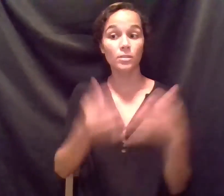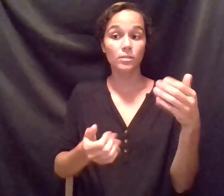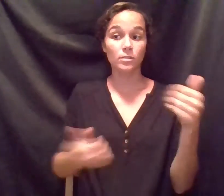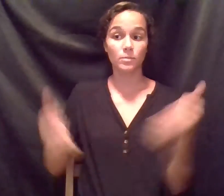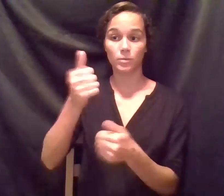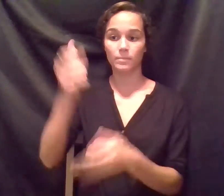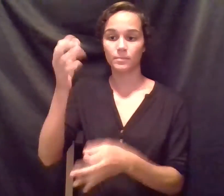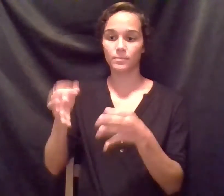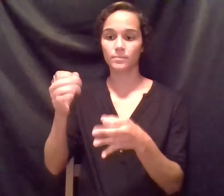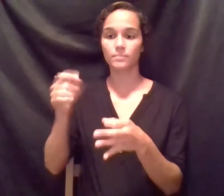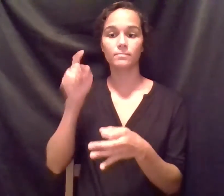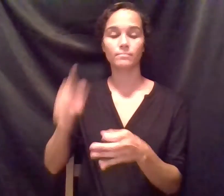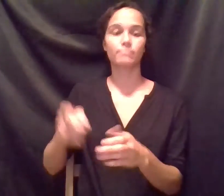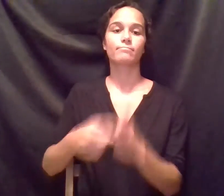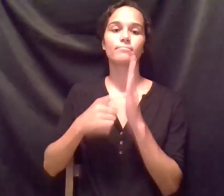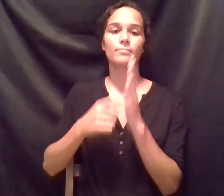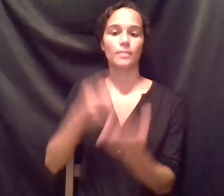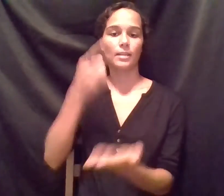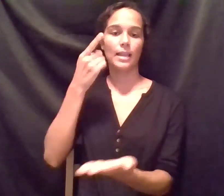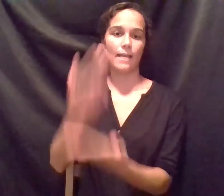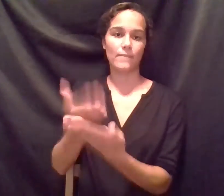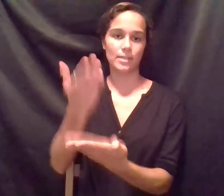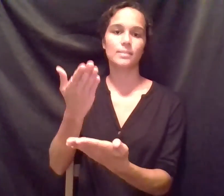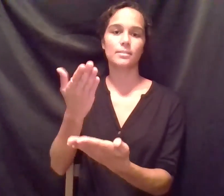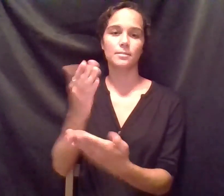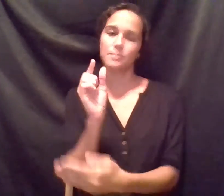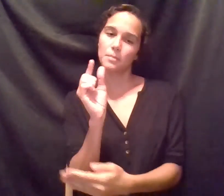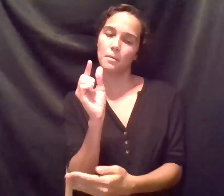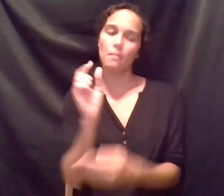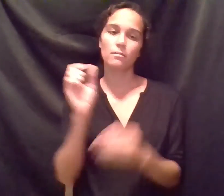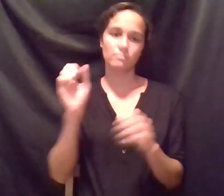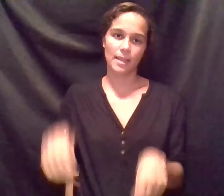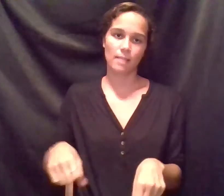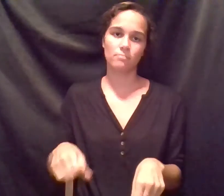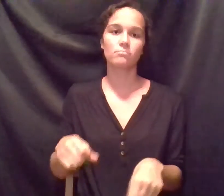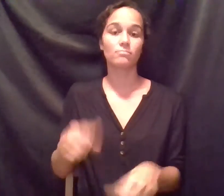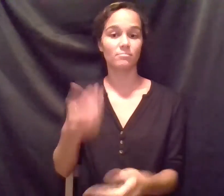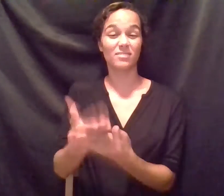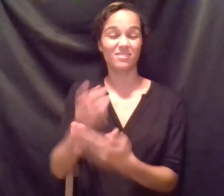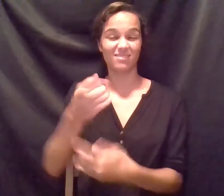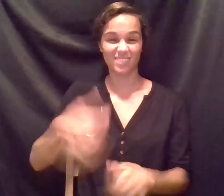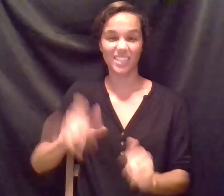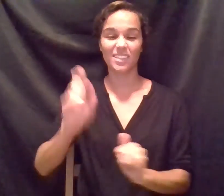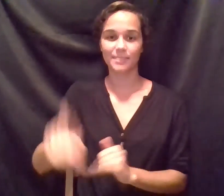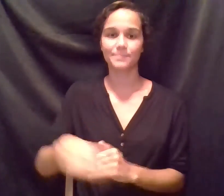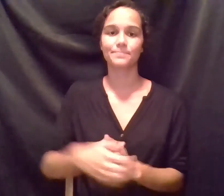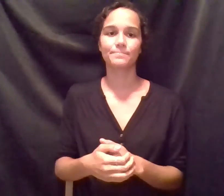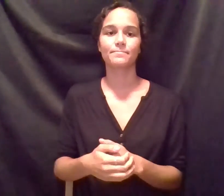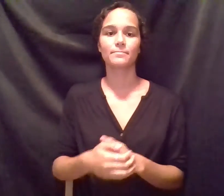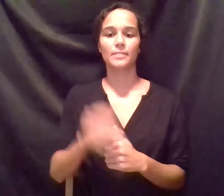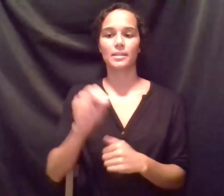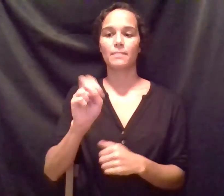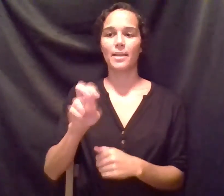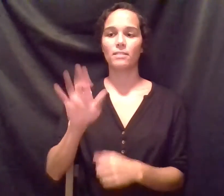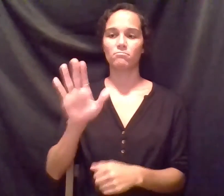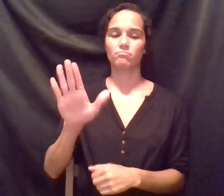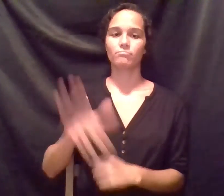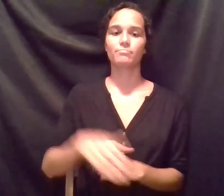state of Nevada. But if they have probable cause, that is the standard for both a search warrant and